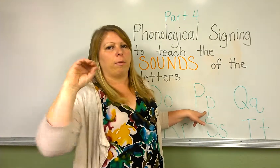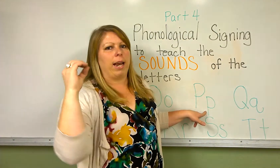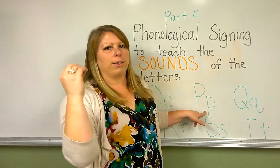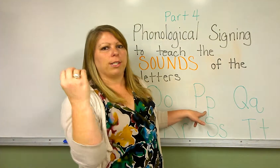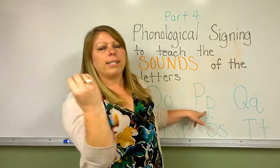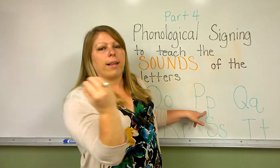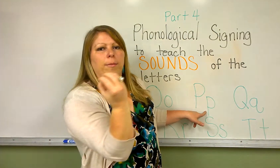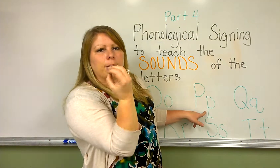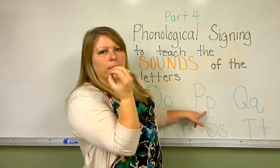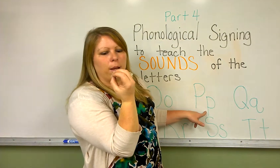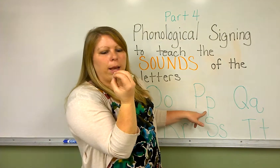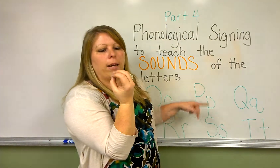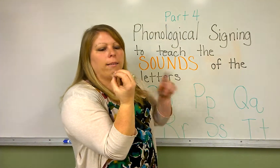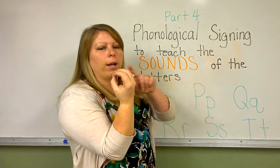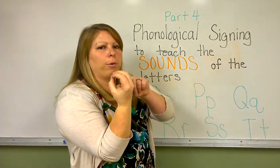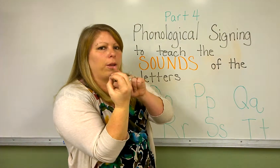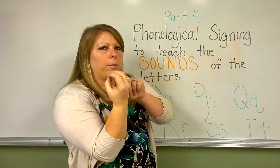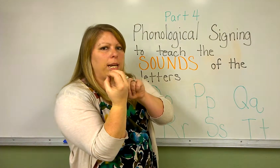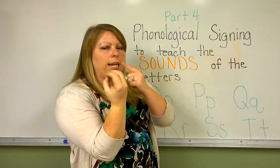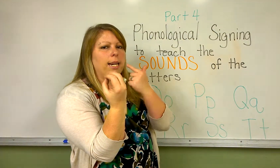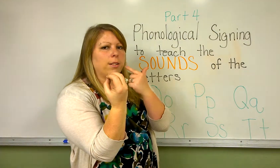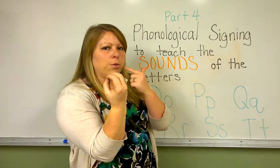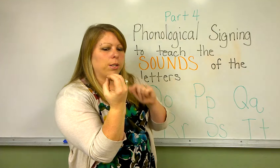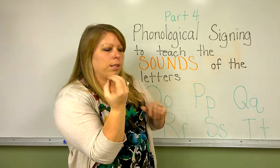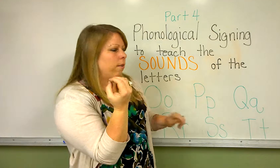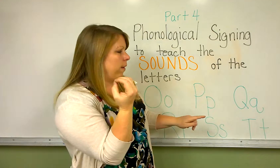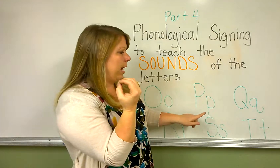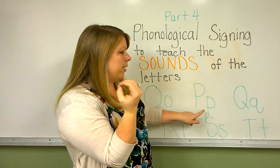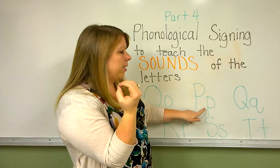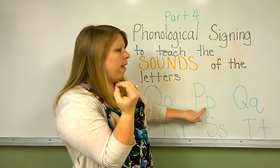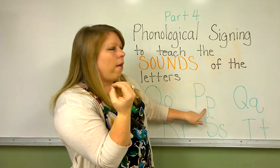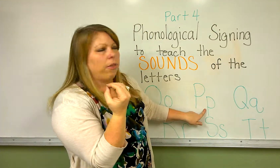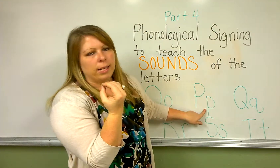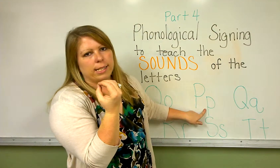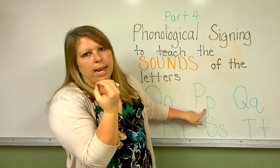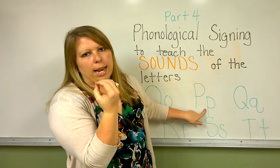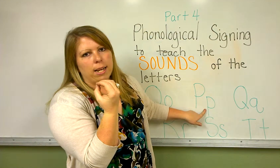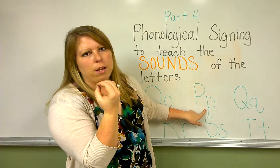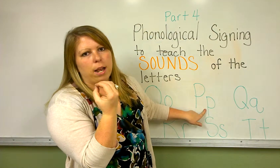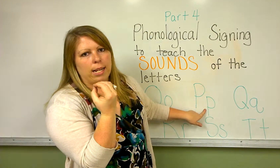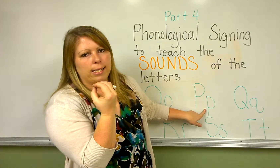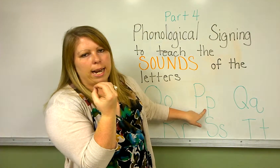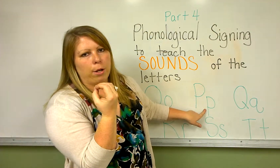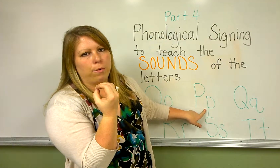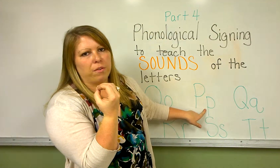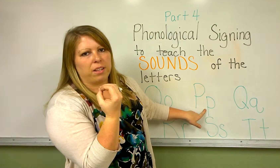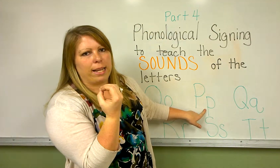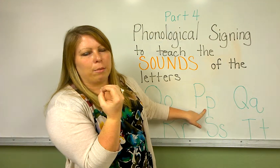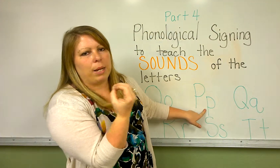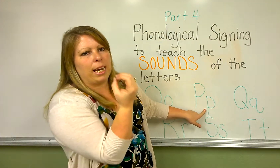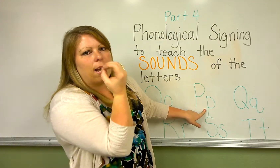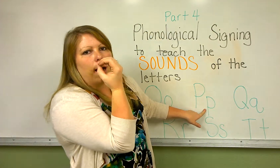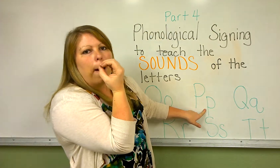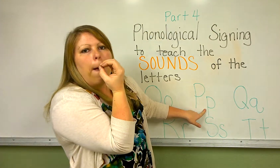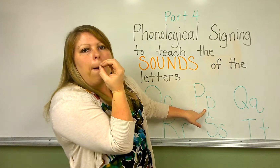way. Just tell them to turn it back around where their pinky is towards their face. The sign and sound for the letter P are